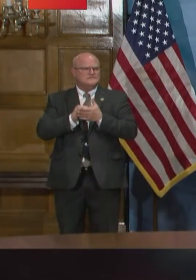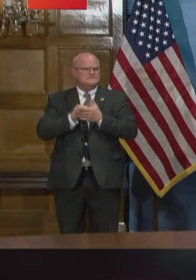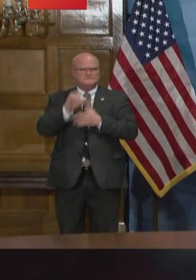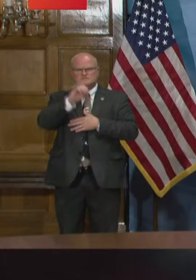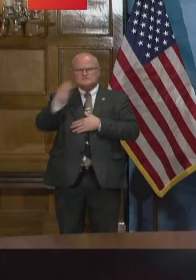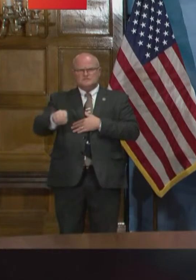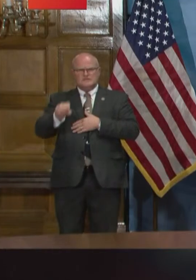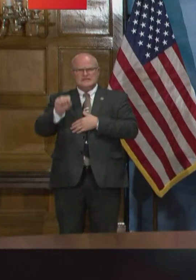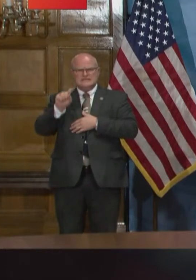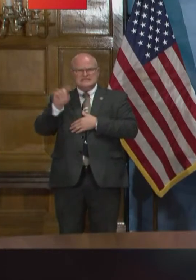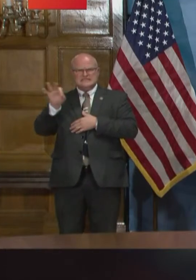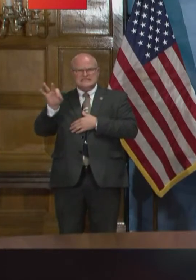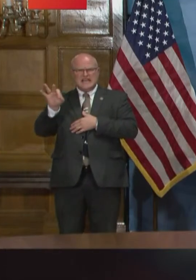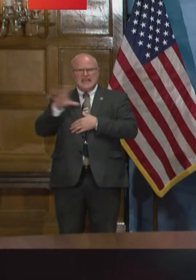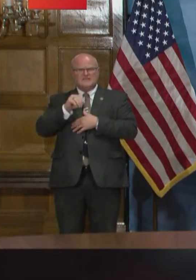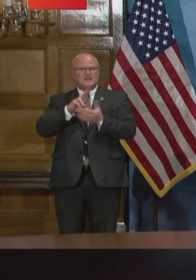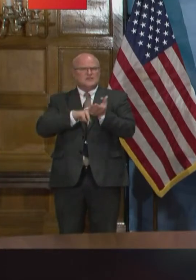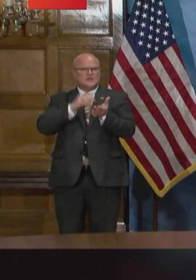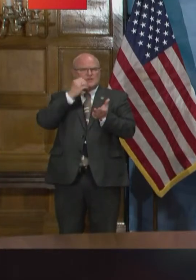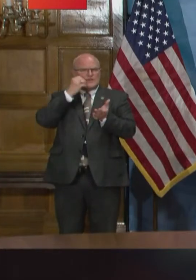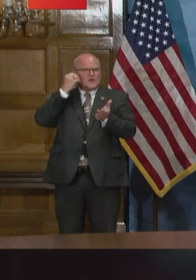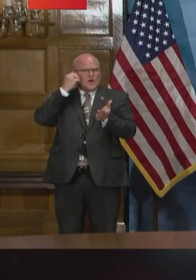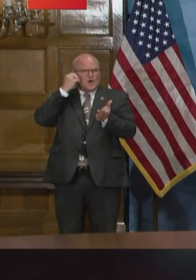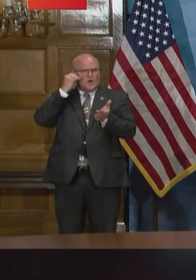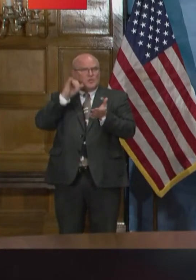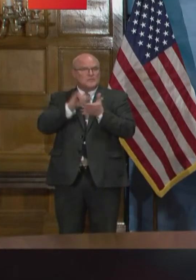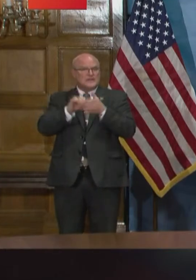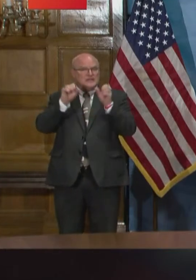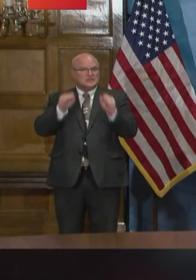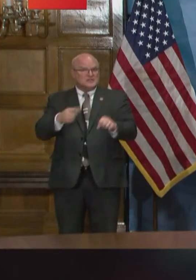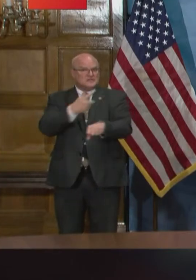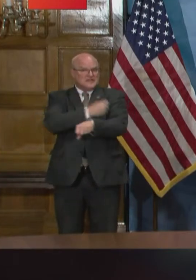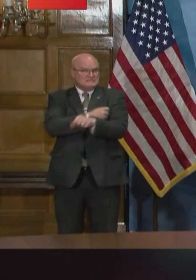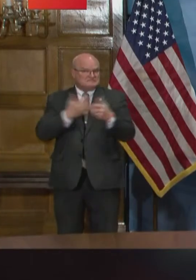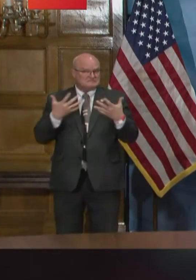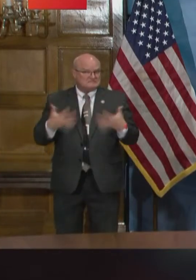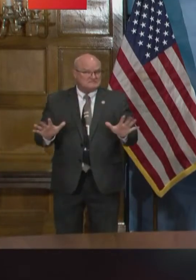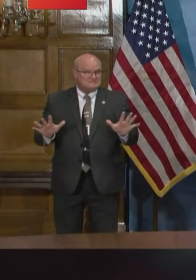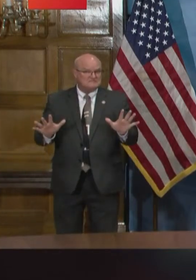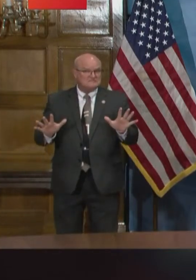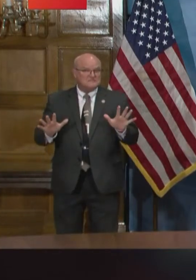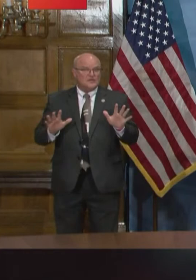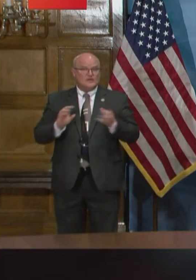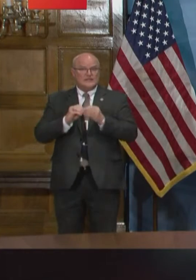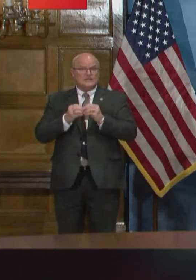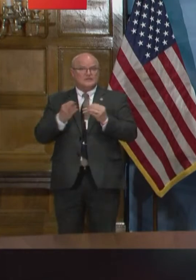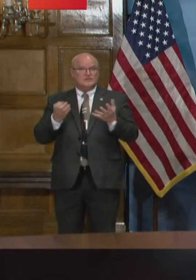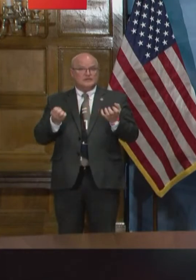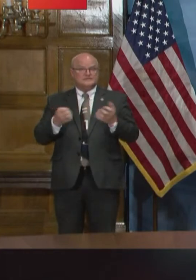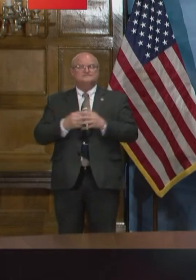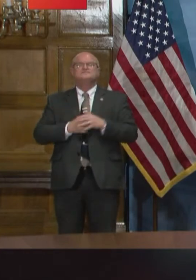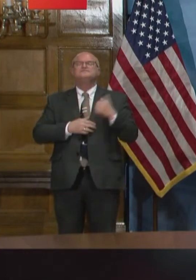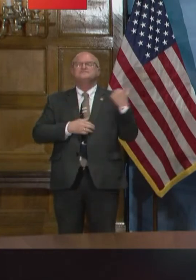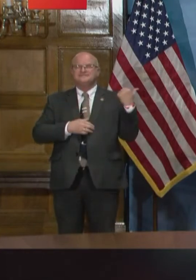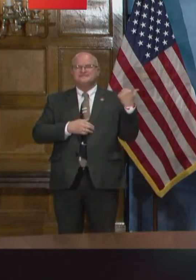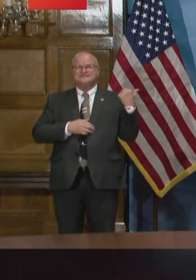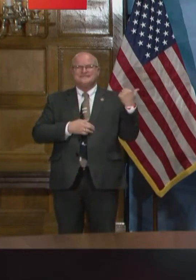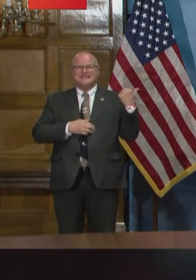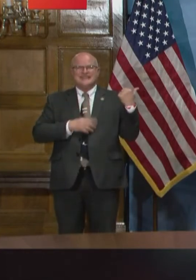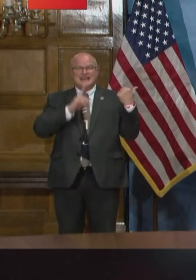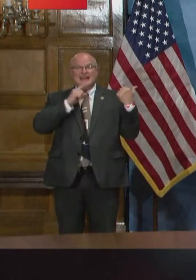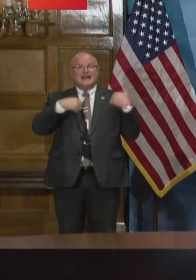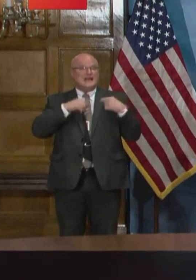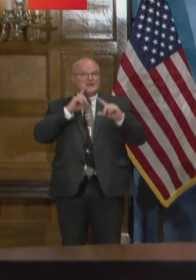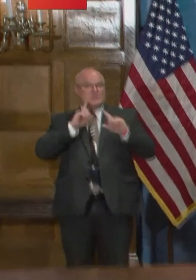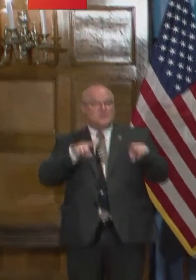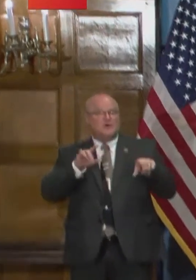staff in nursing homes and long-term care facilities that you were able to vaccinate and what that figure might mean moving forward. Actually, we had a